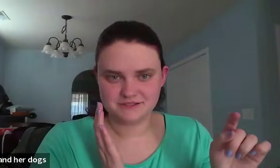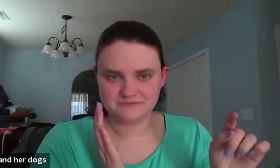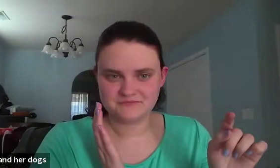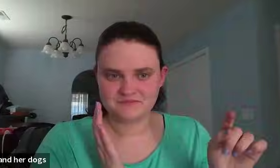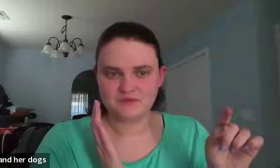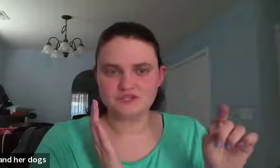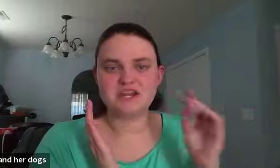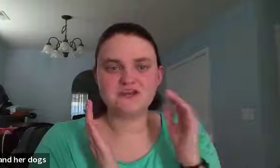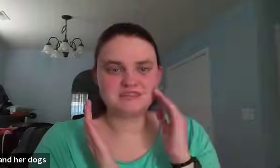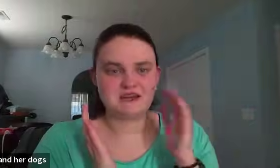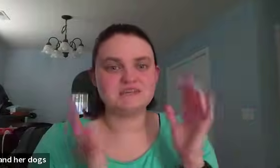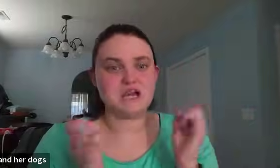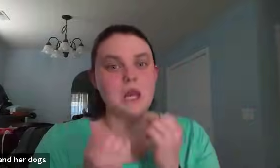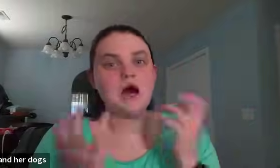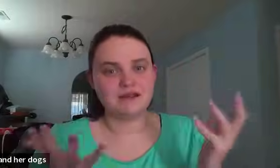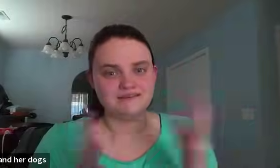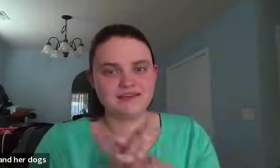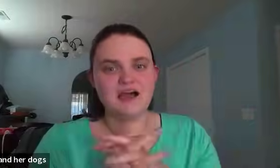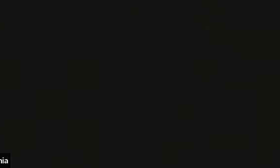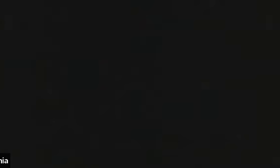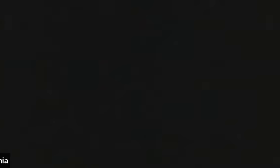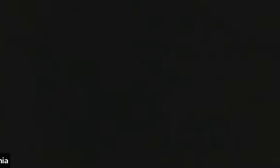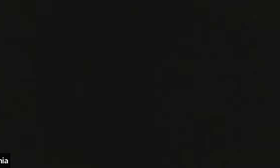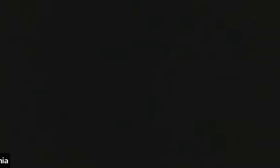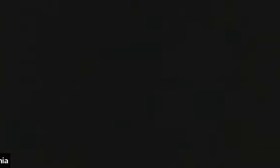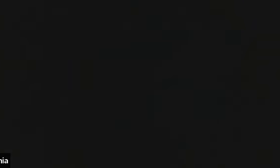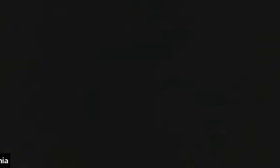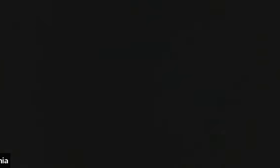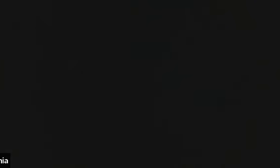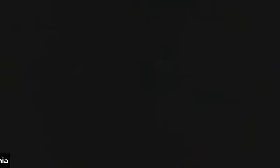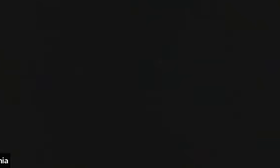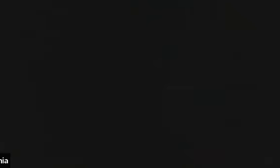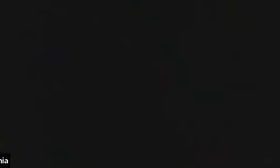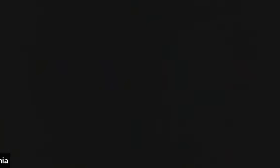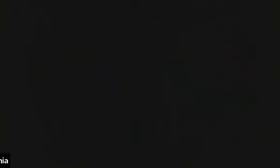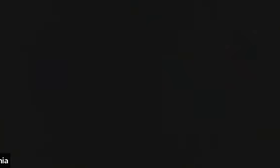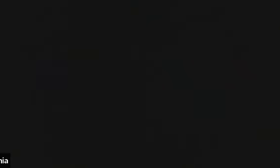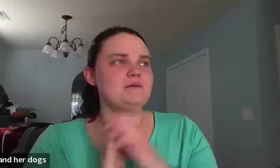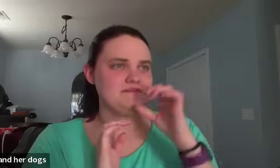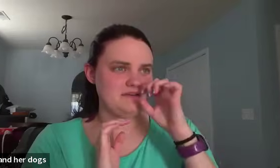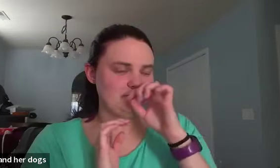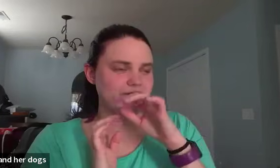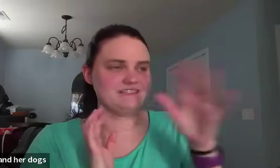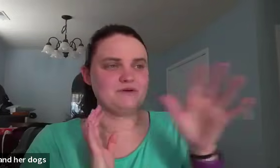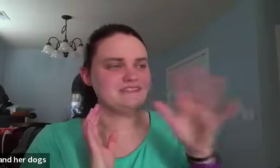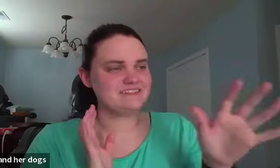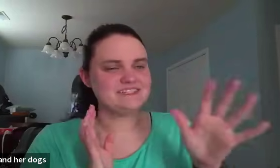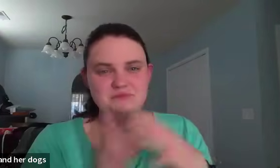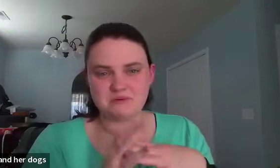millions, which I know sounds like a lot. It's actually not as bad as it seems. But one of my favorite phrases I always love to tell people